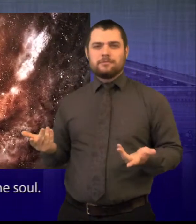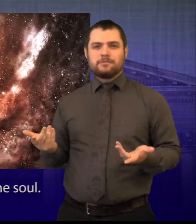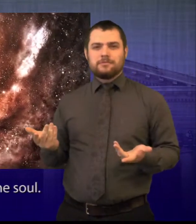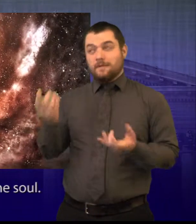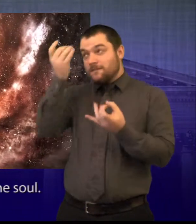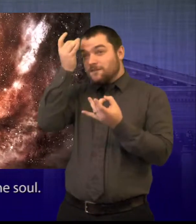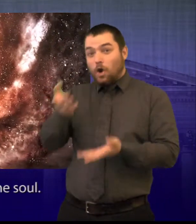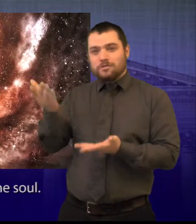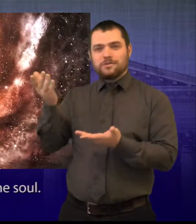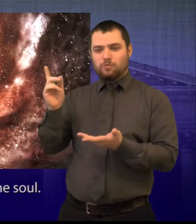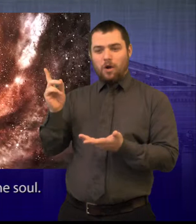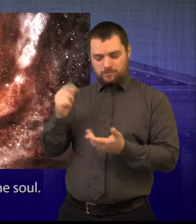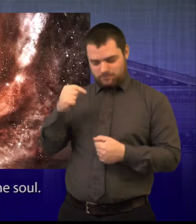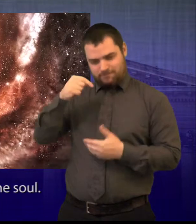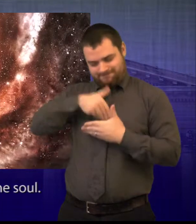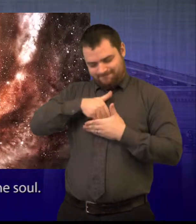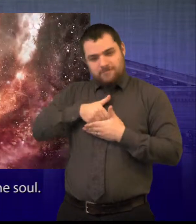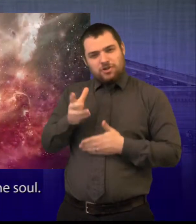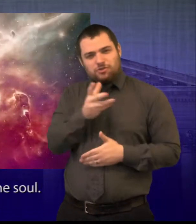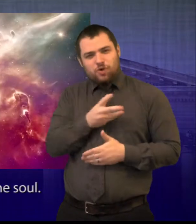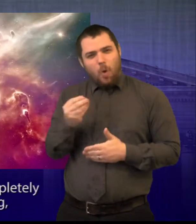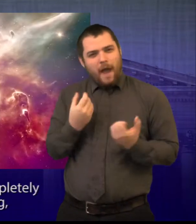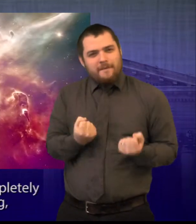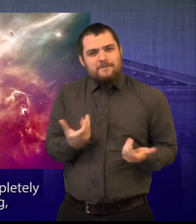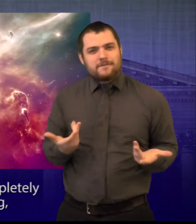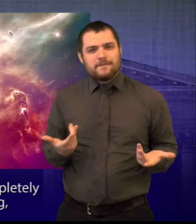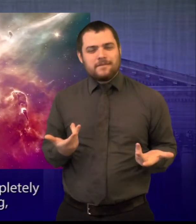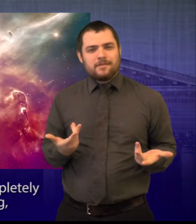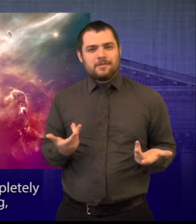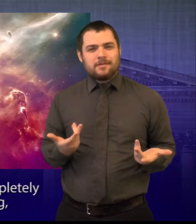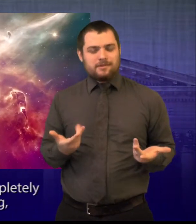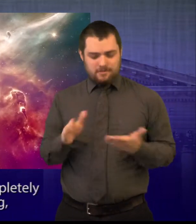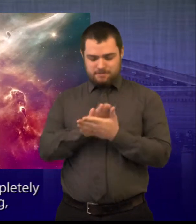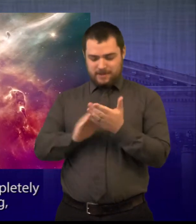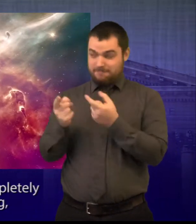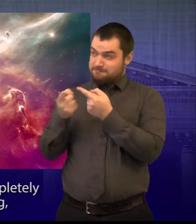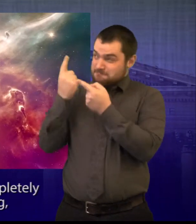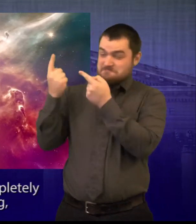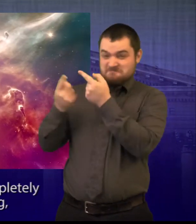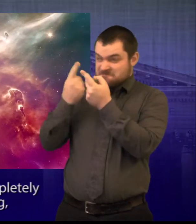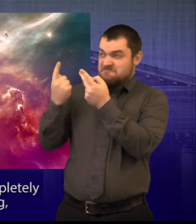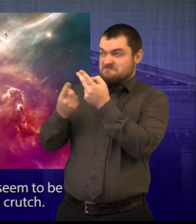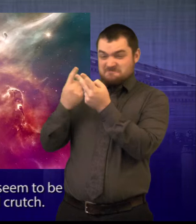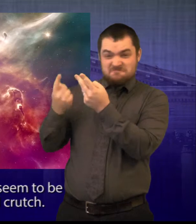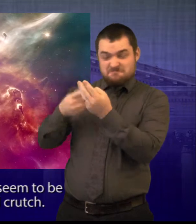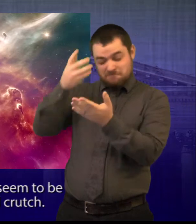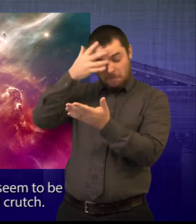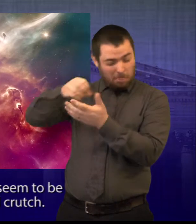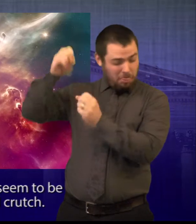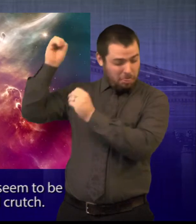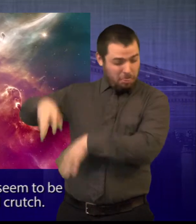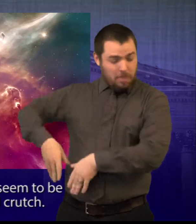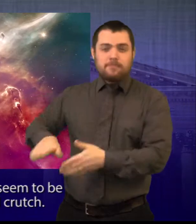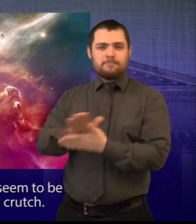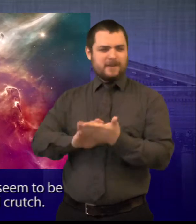have forgotten about the soul. Once these things are completely cut out of our thinking, then of